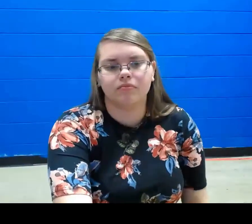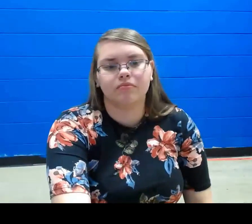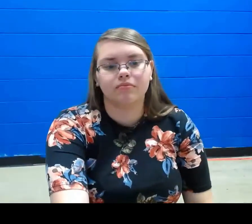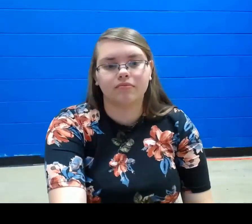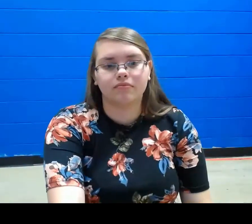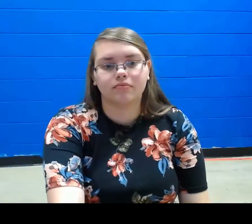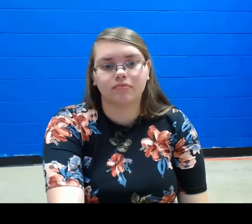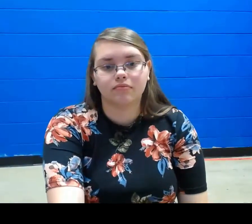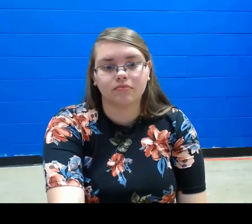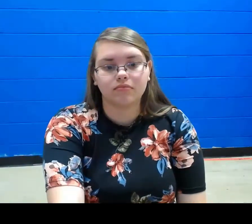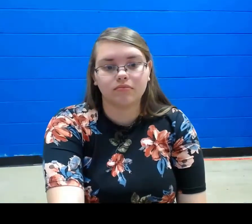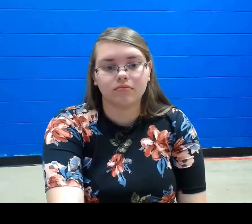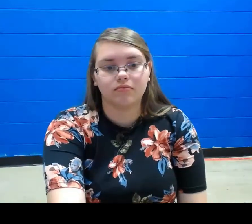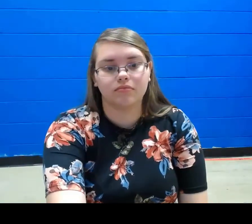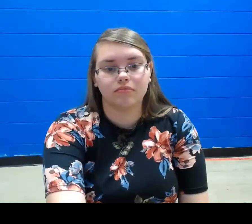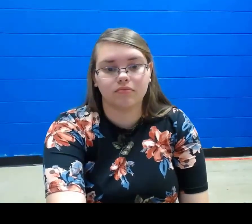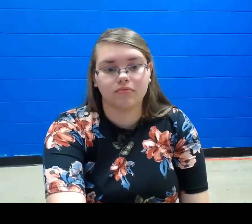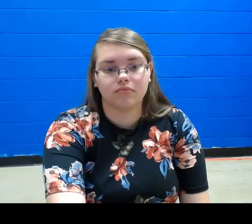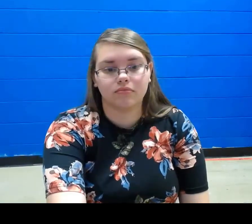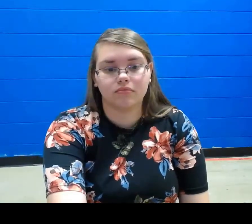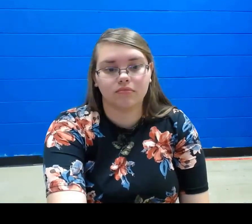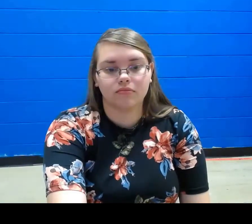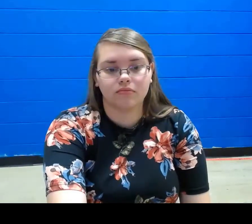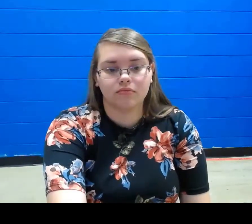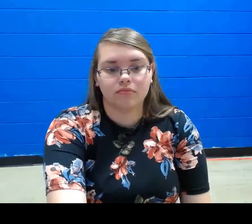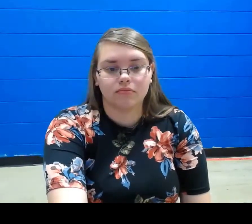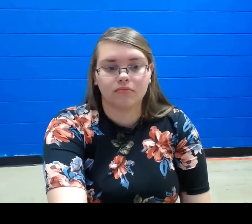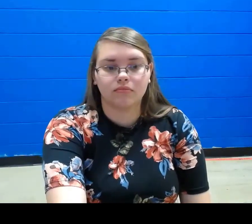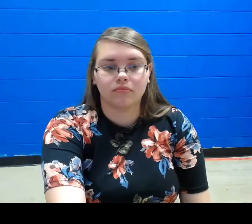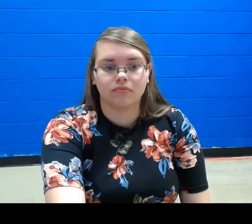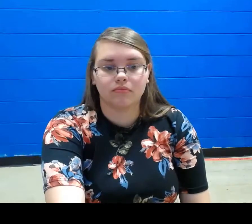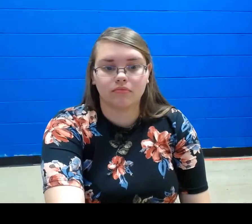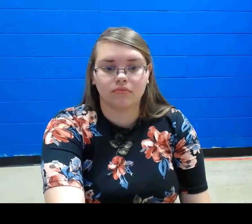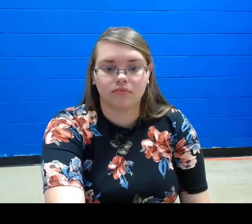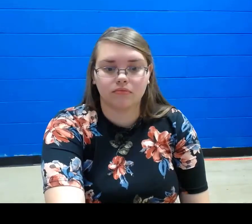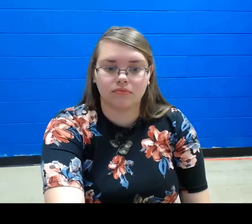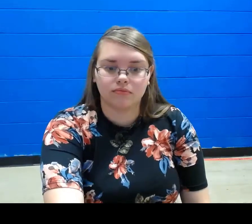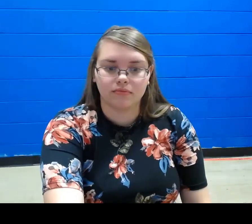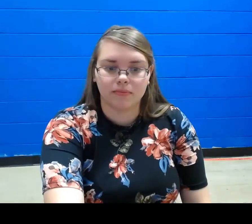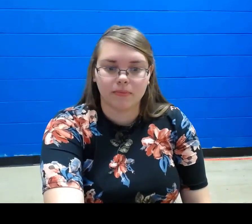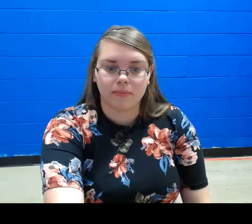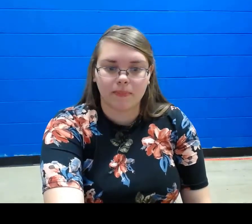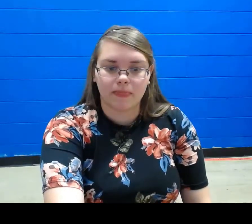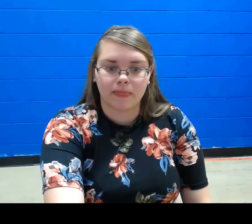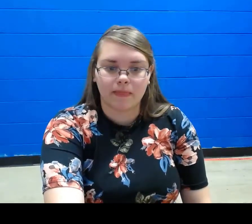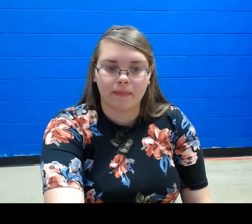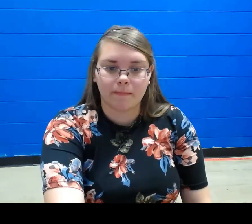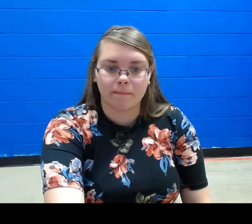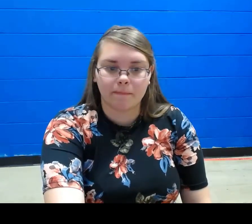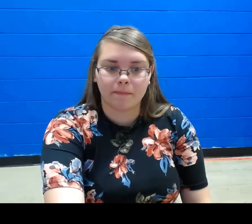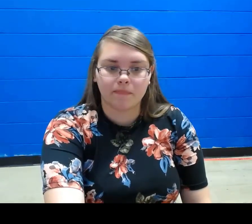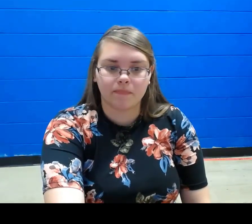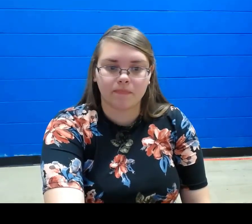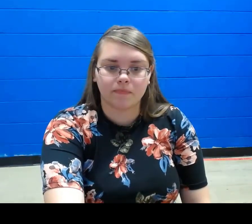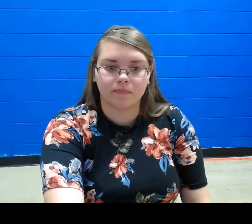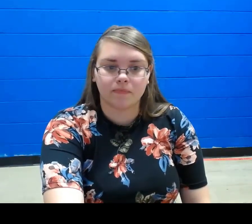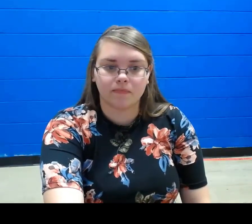Technically, yes. Today, a laser is used to penetrate the epidermis and blast apart underlying pigment colors of